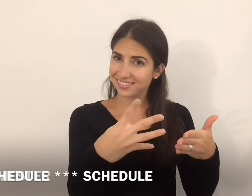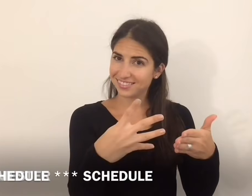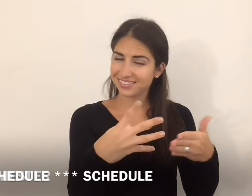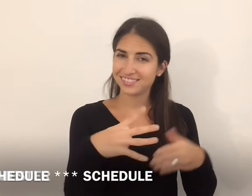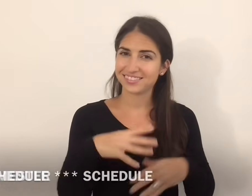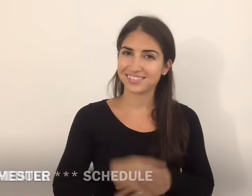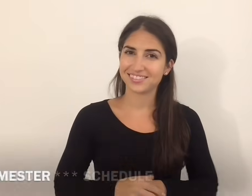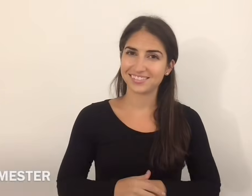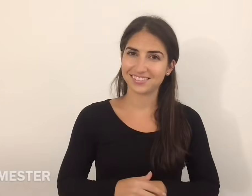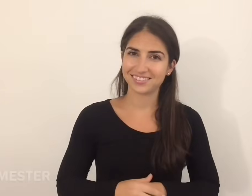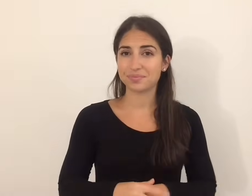Schedule.